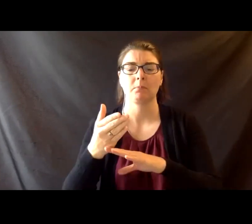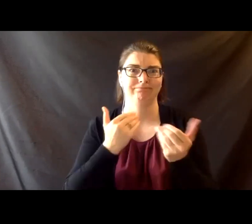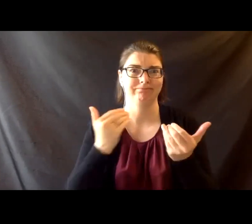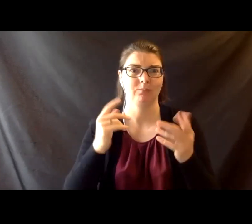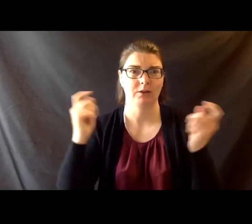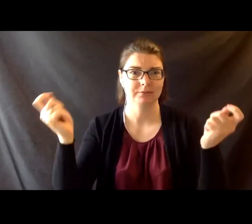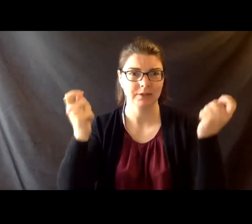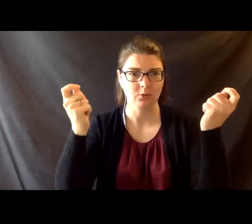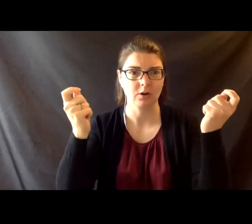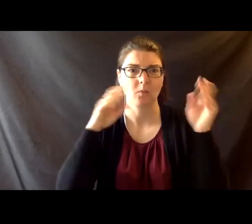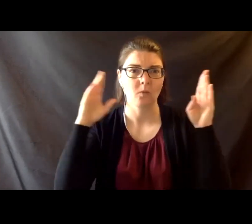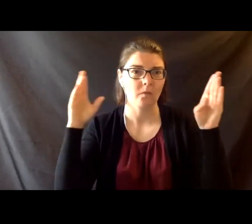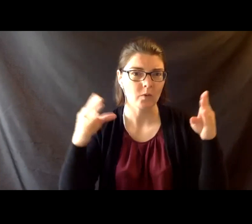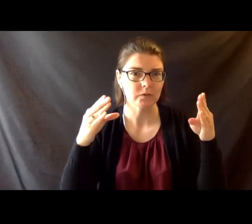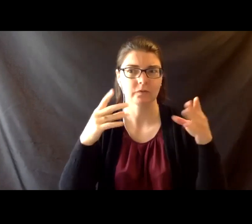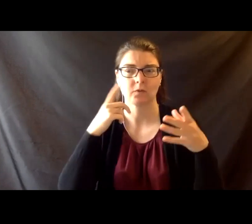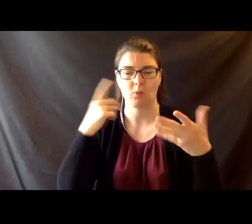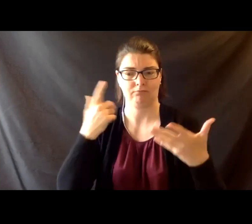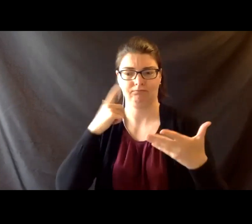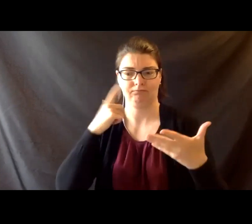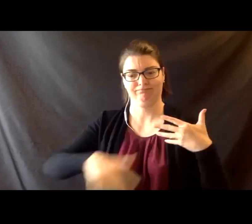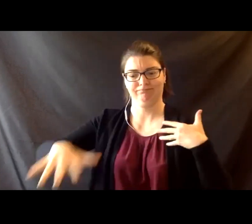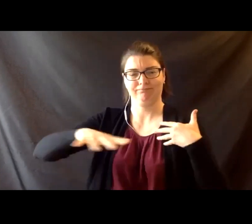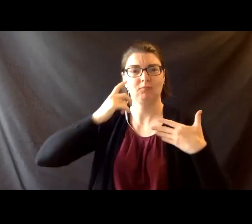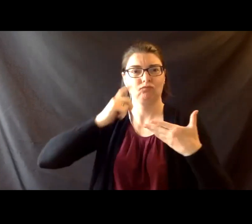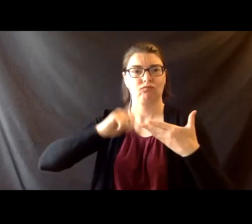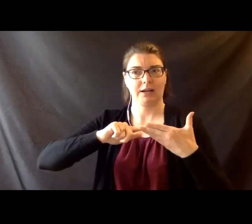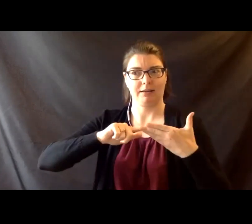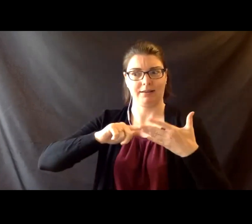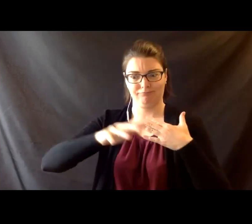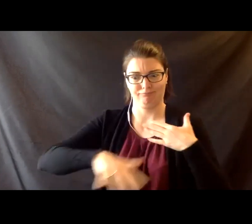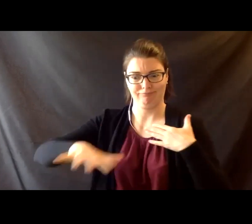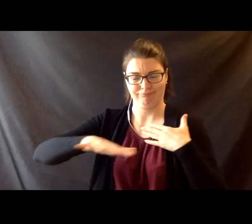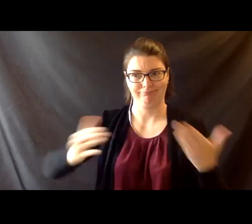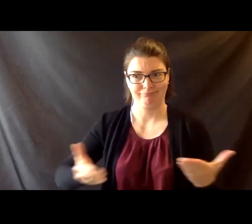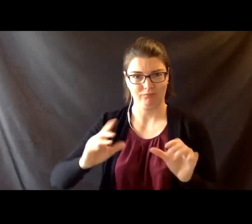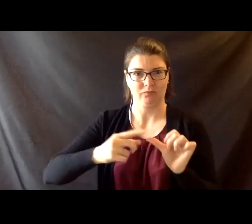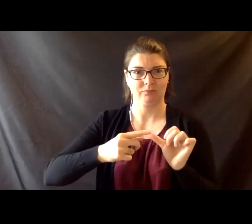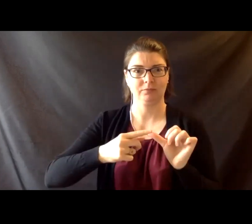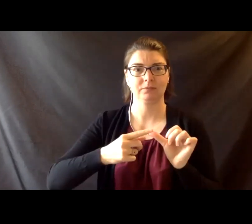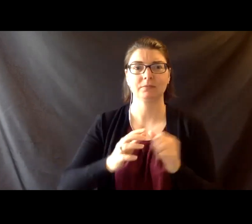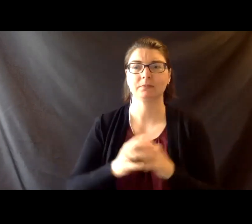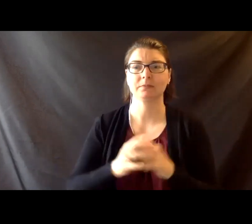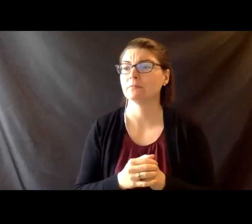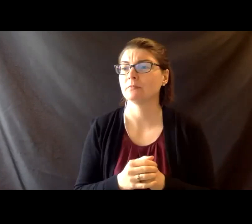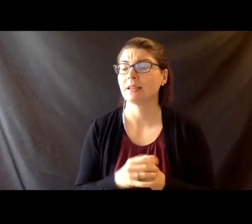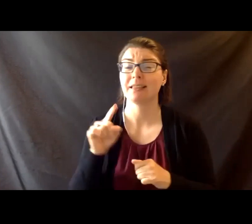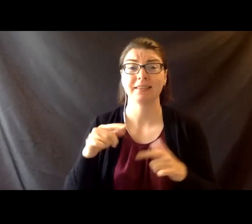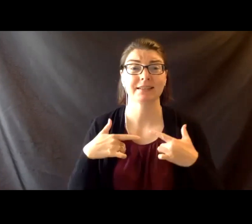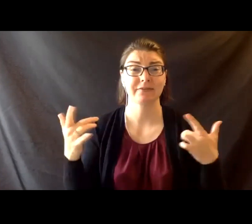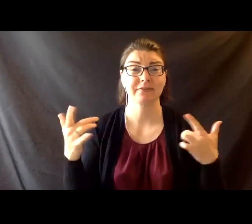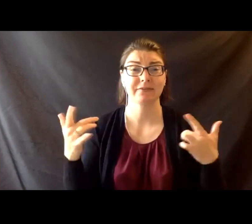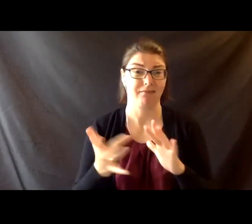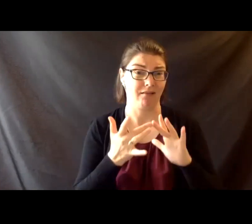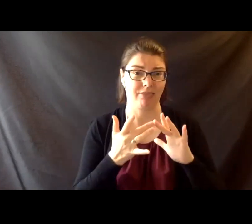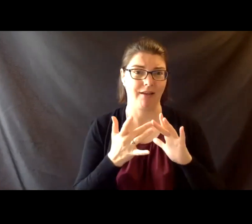I'd like to turn our attention to acknowledge the land in which we find ourselves today. As this event is virtual, we are not all